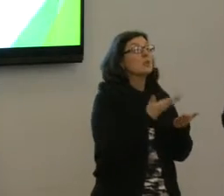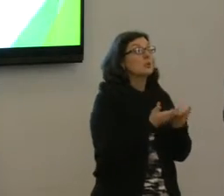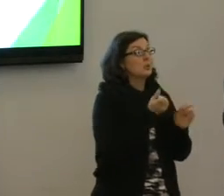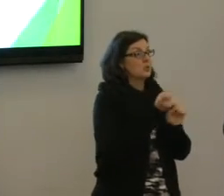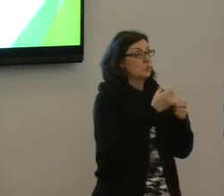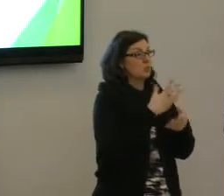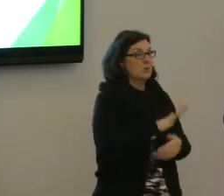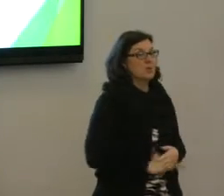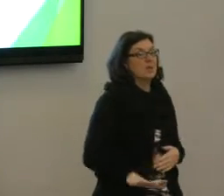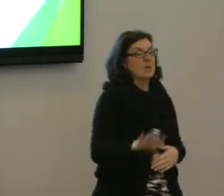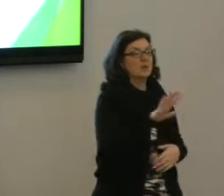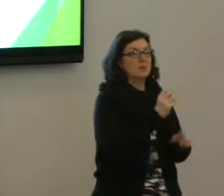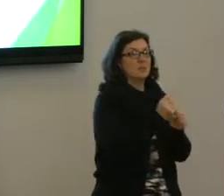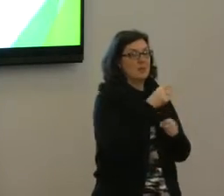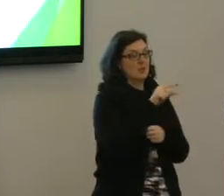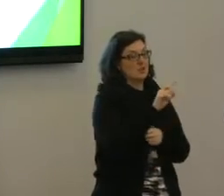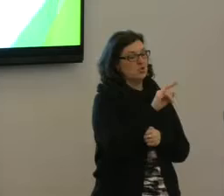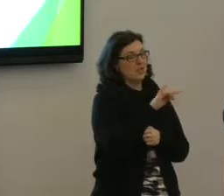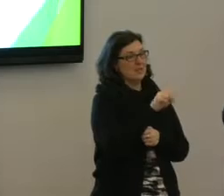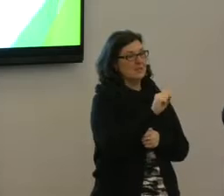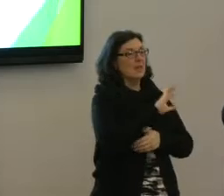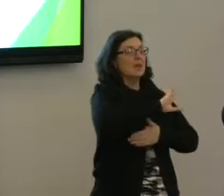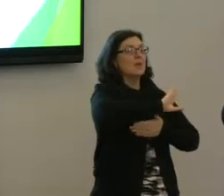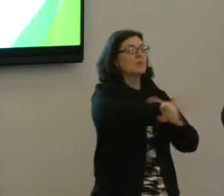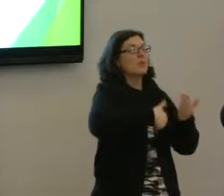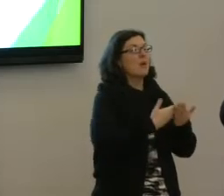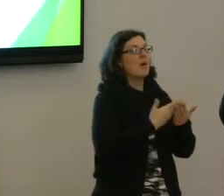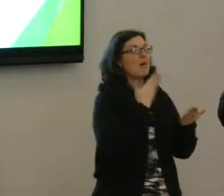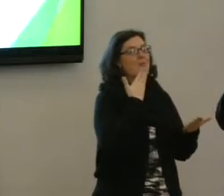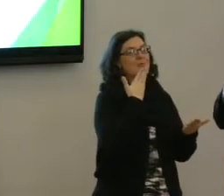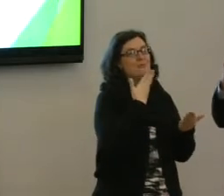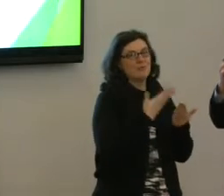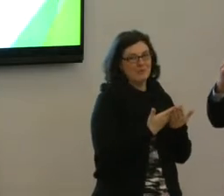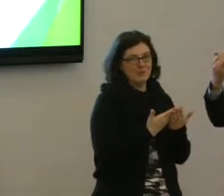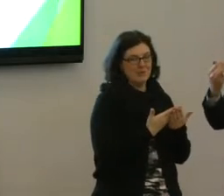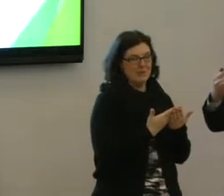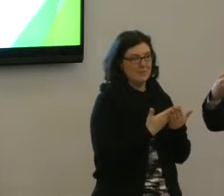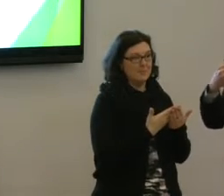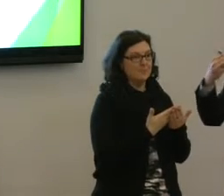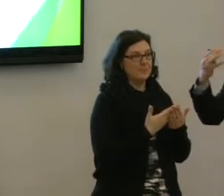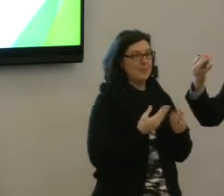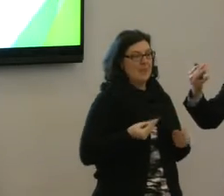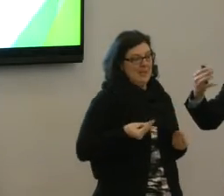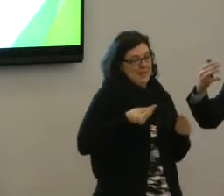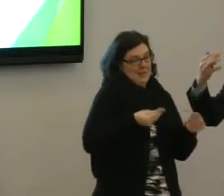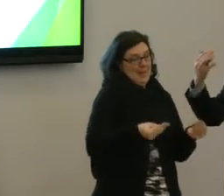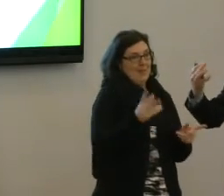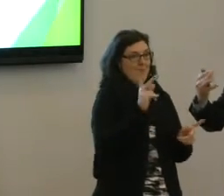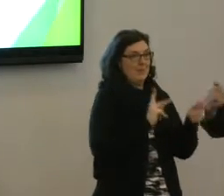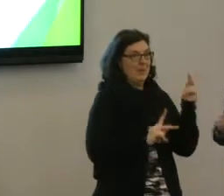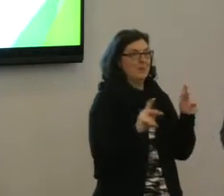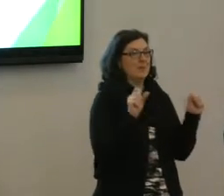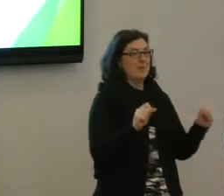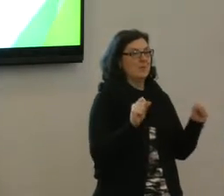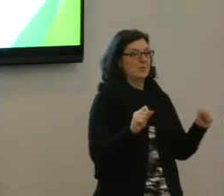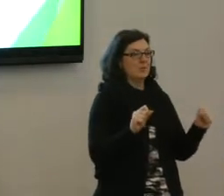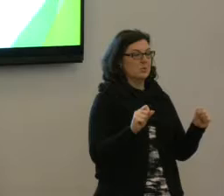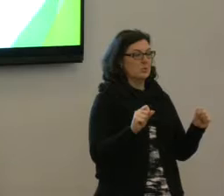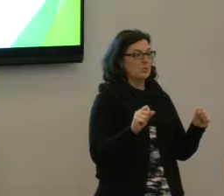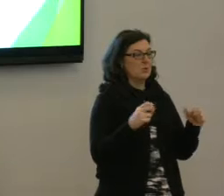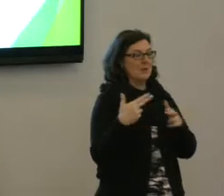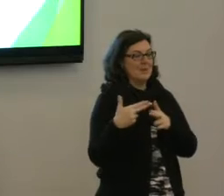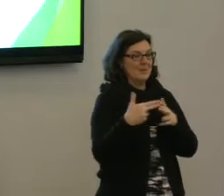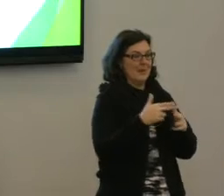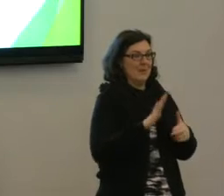created in the Genesis, and it was all good, you know, and gave people the capacity to name that creation.